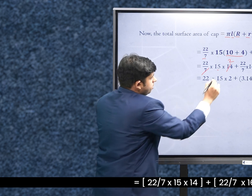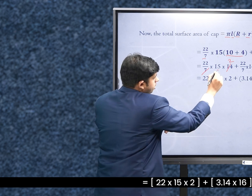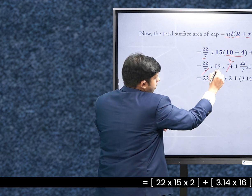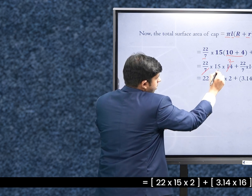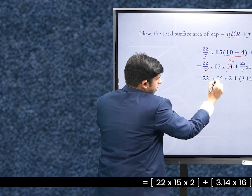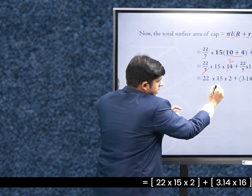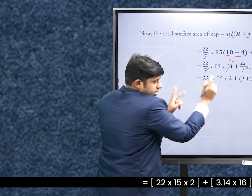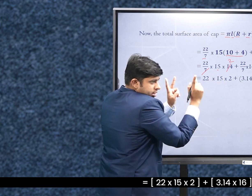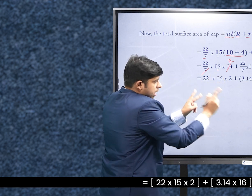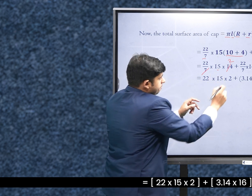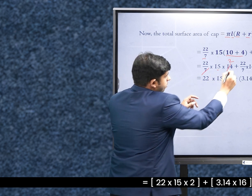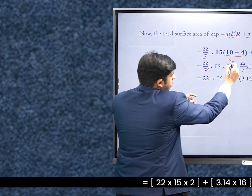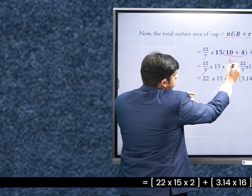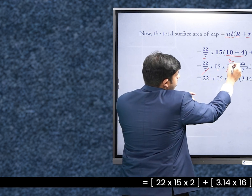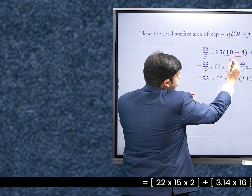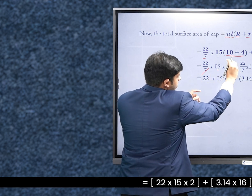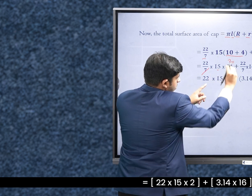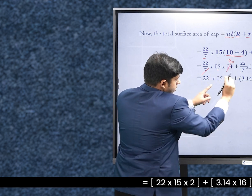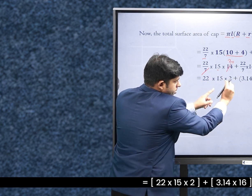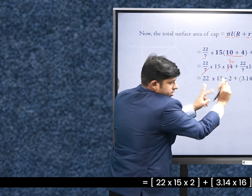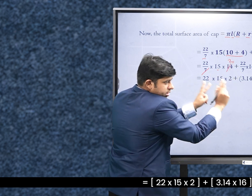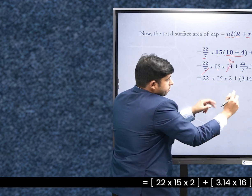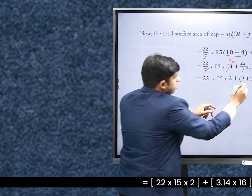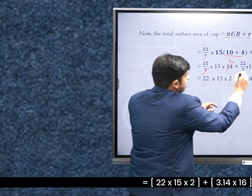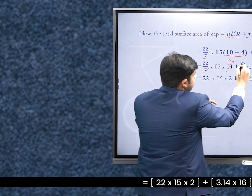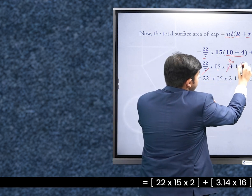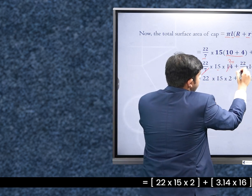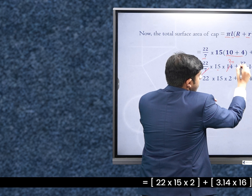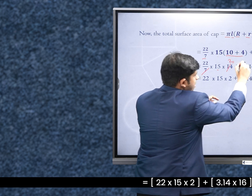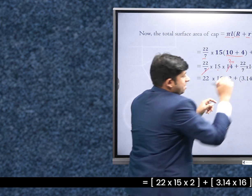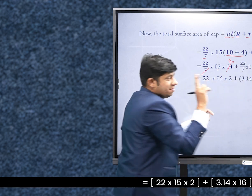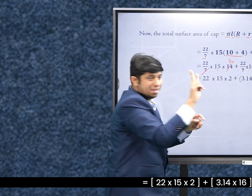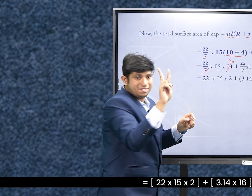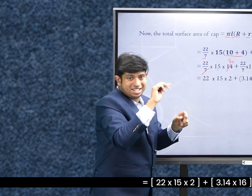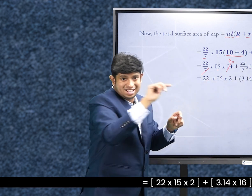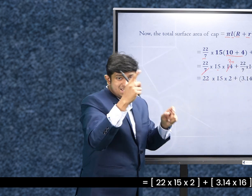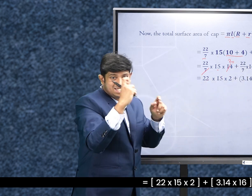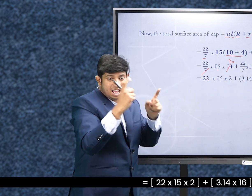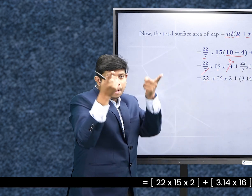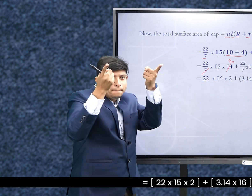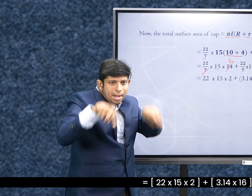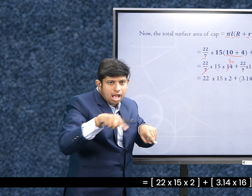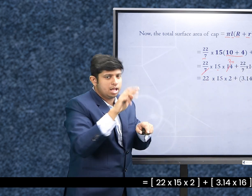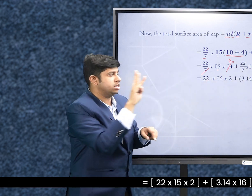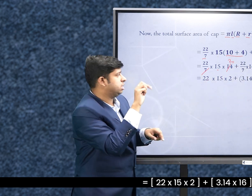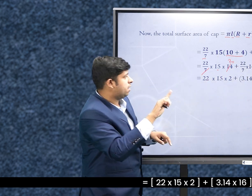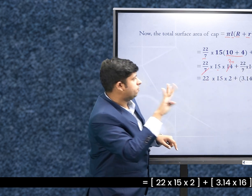That equal to 22 into 15 into 2 plus 3.14 into 16.